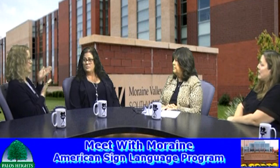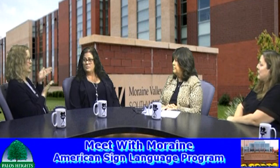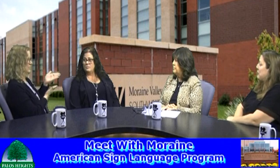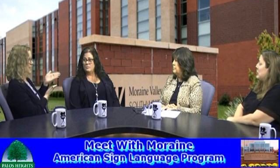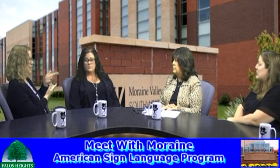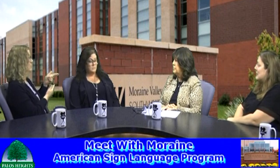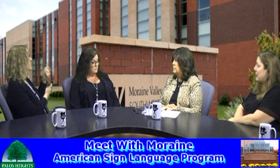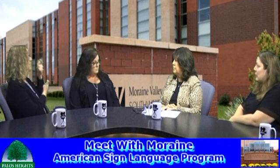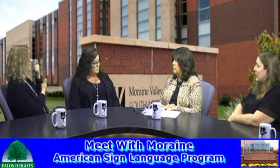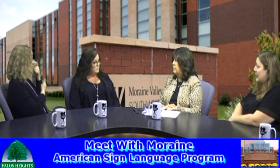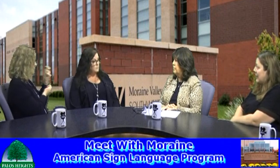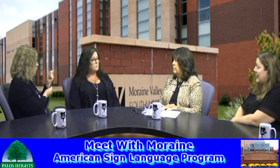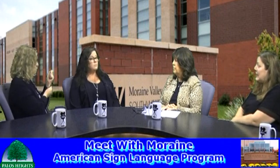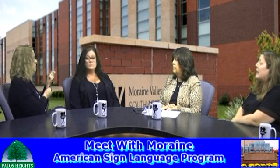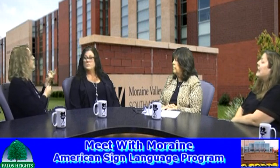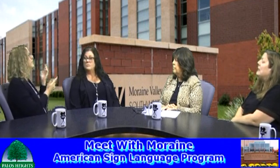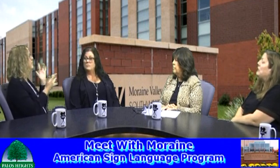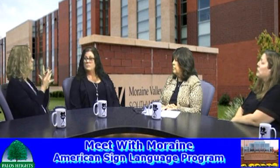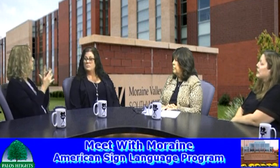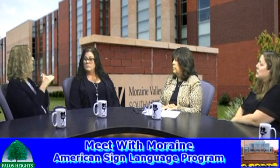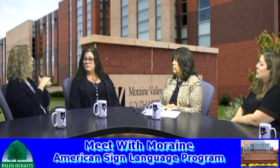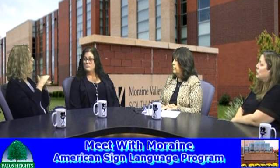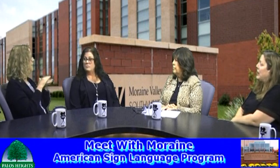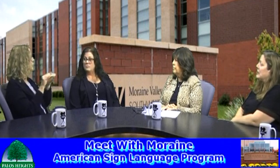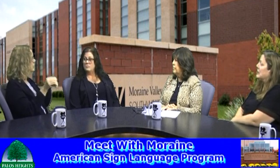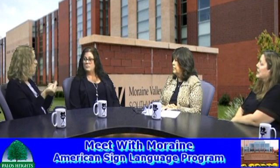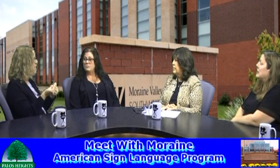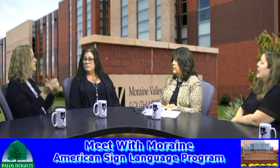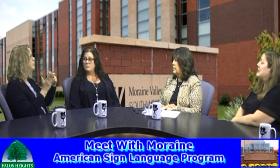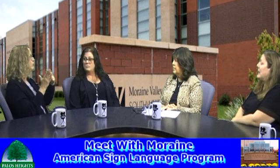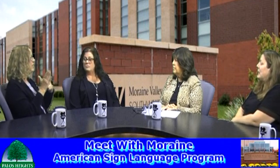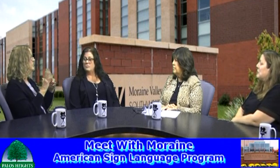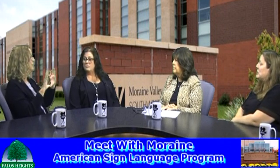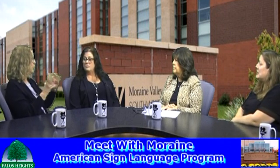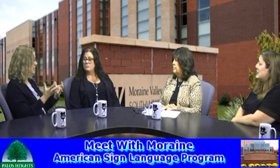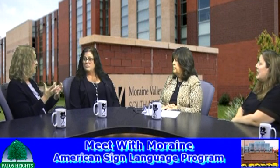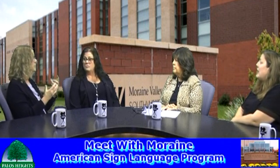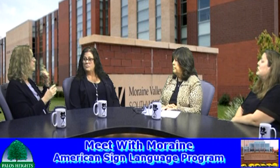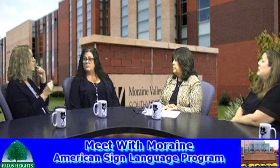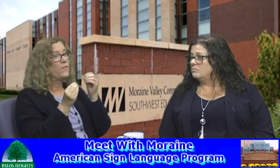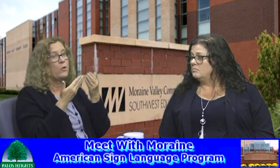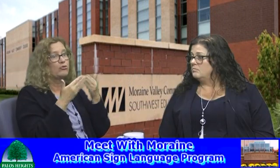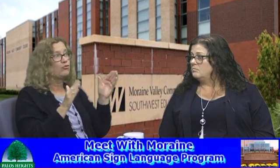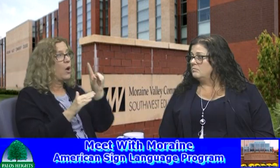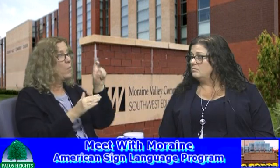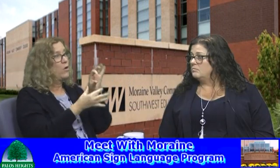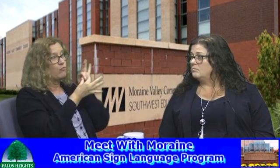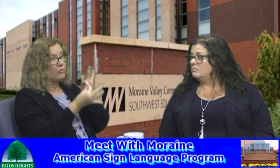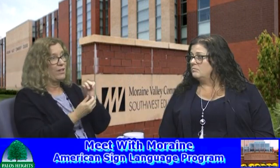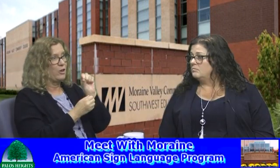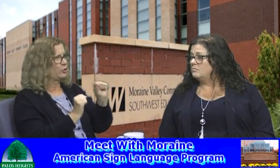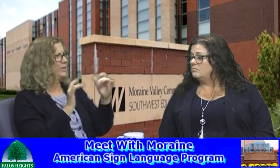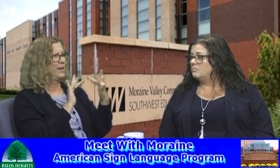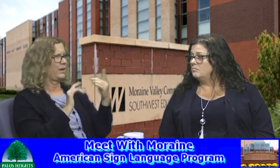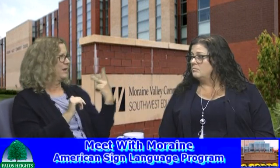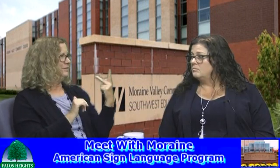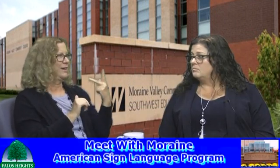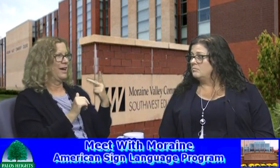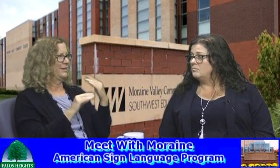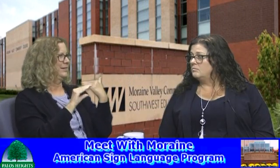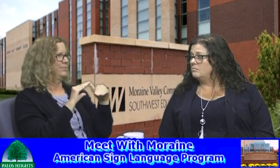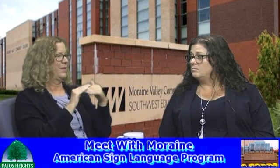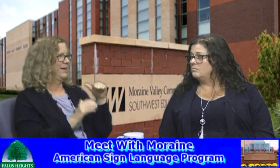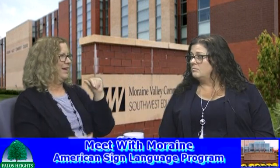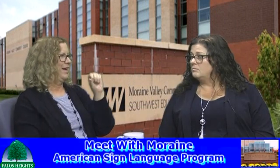Our program information is available online, and if you are interested, go ahead and contact admissions to be able to register for classes. If you have any general